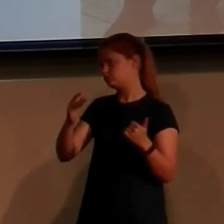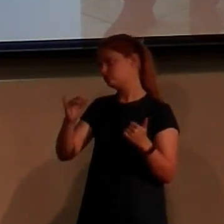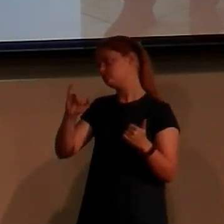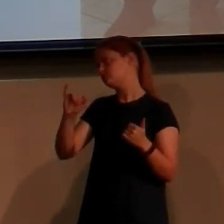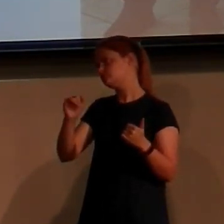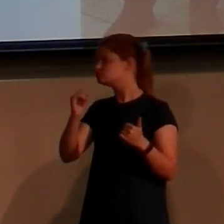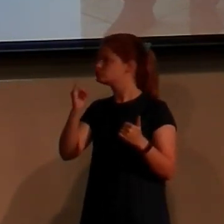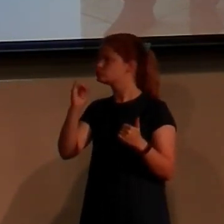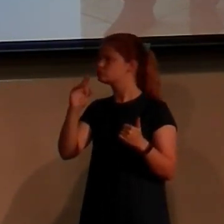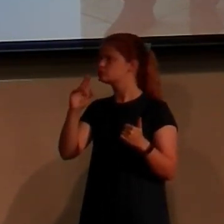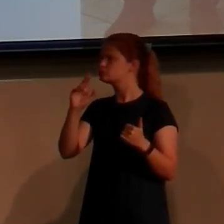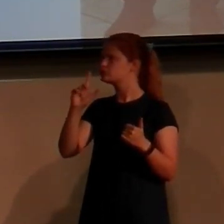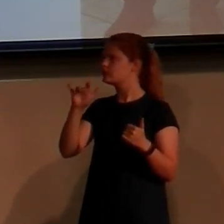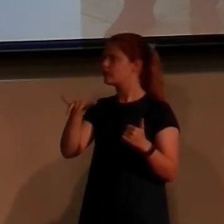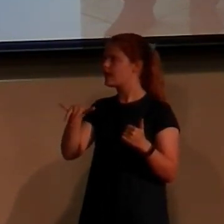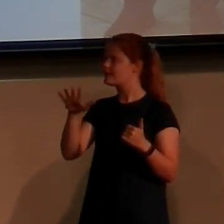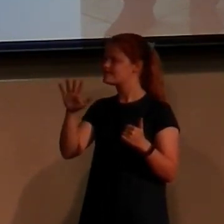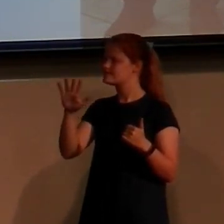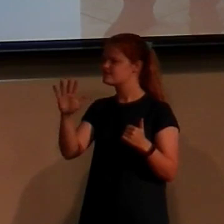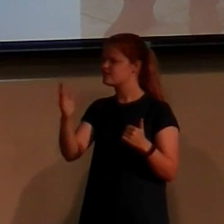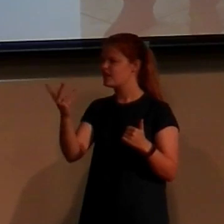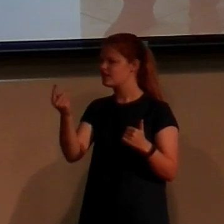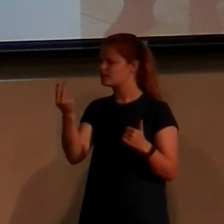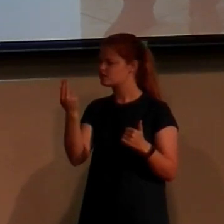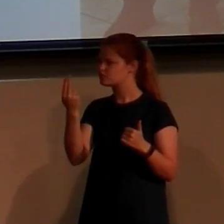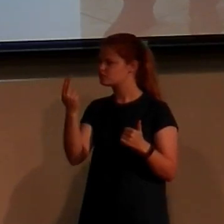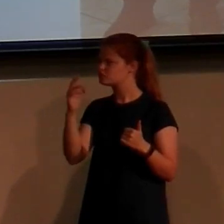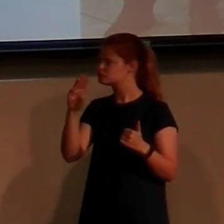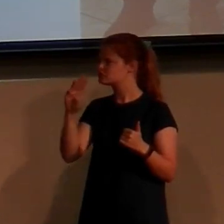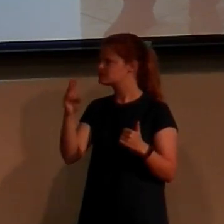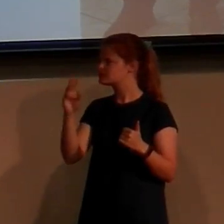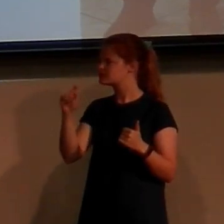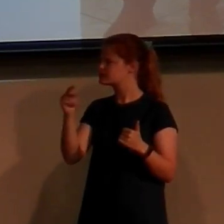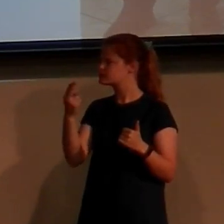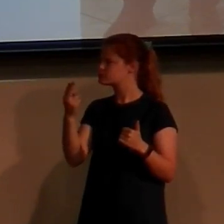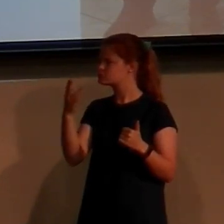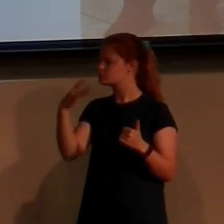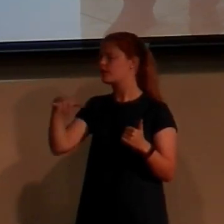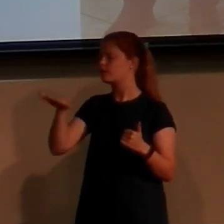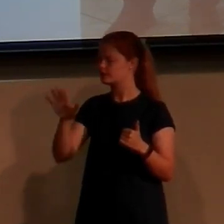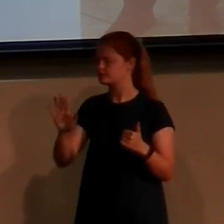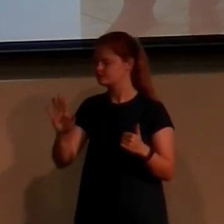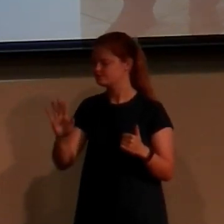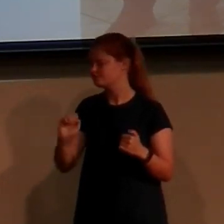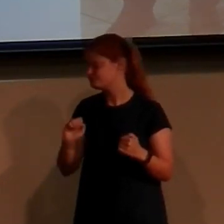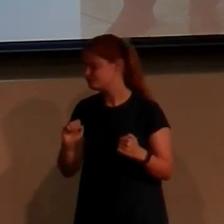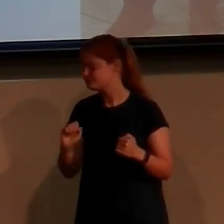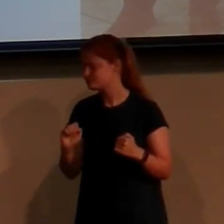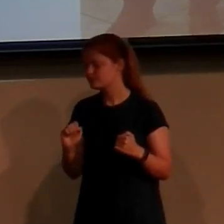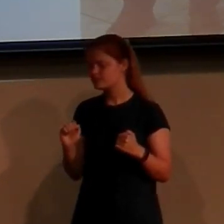July 5th, 6th, around that date. And